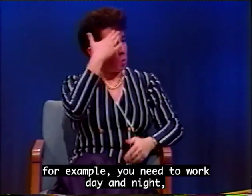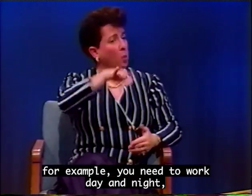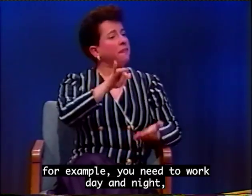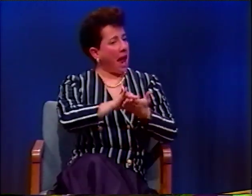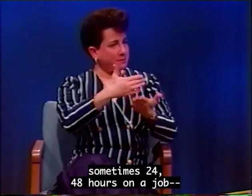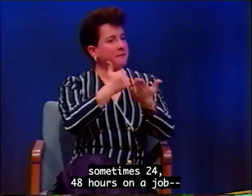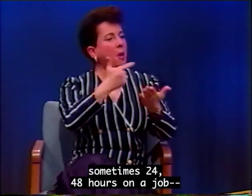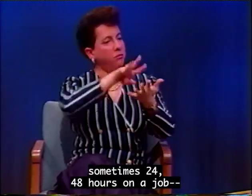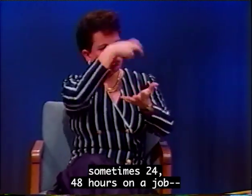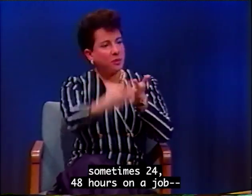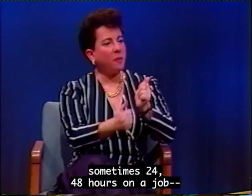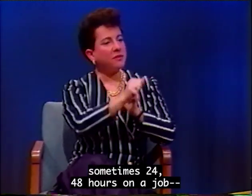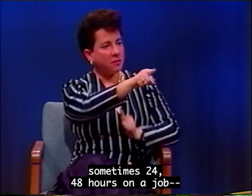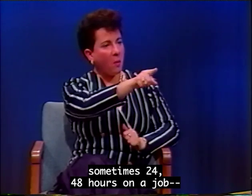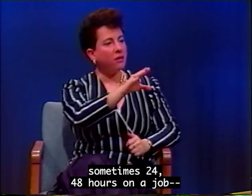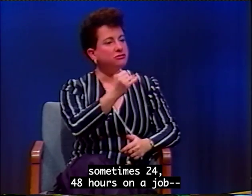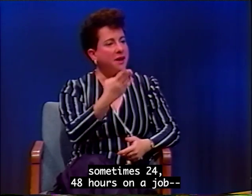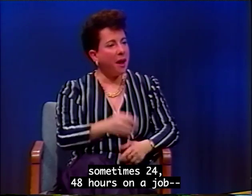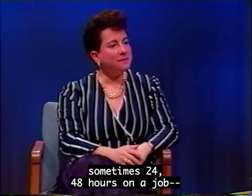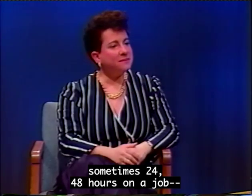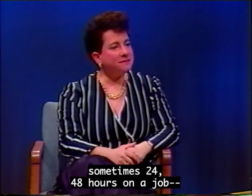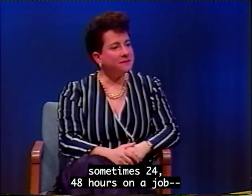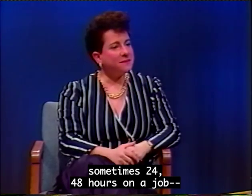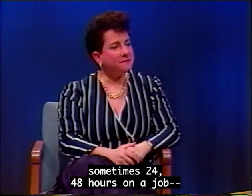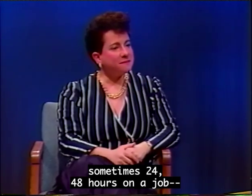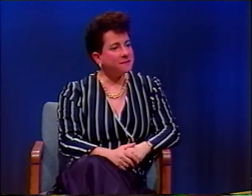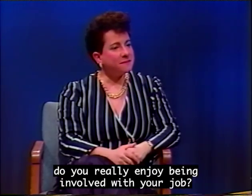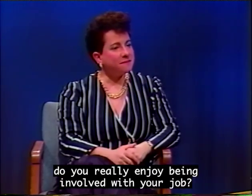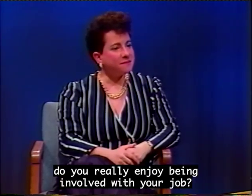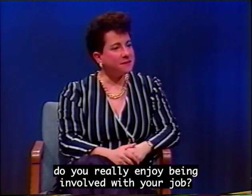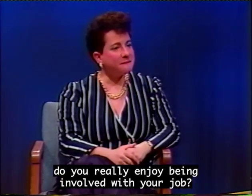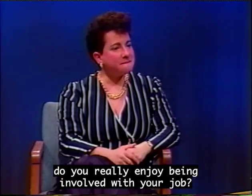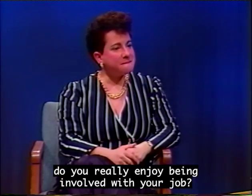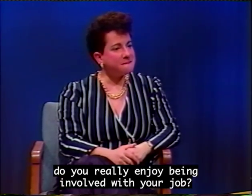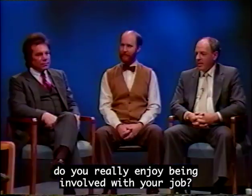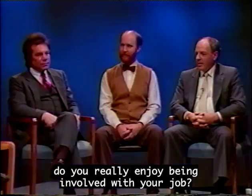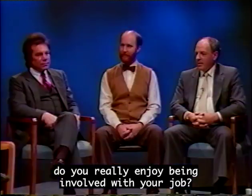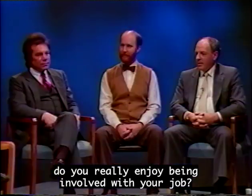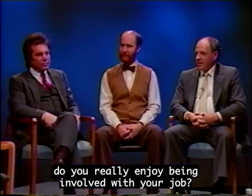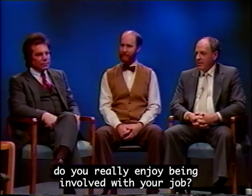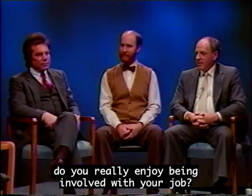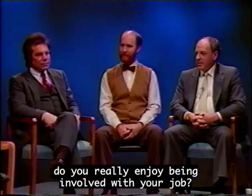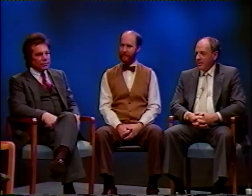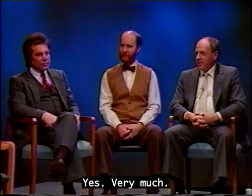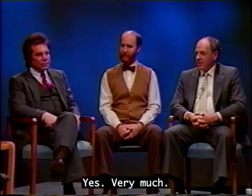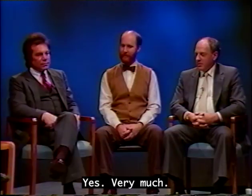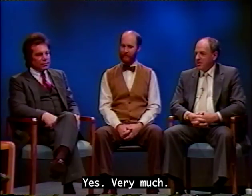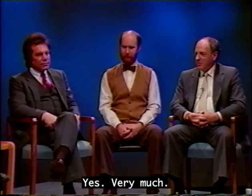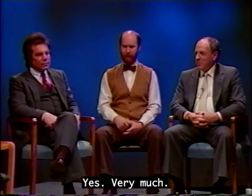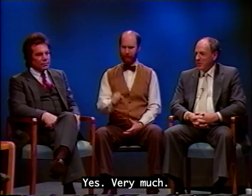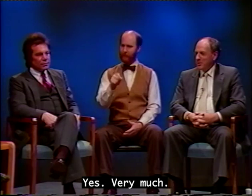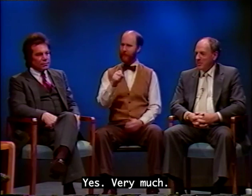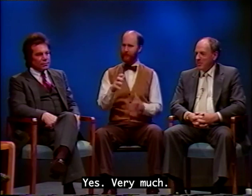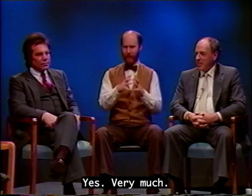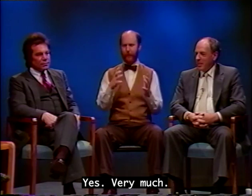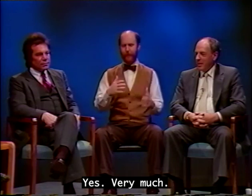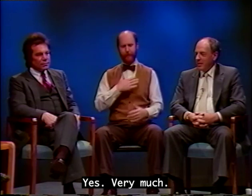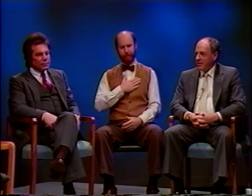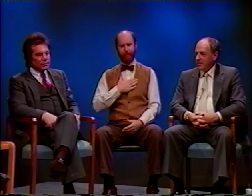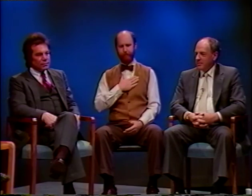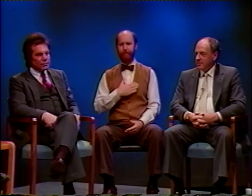day and night, sometimes 24, 48 hours on a job, do you really enjoy being involved with your job? Yes, very much.